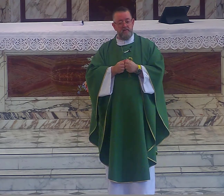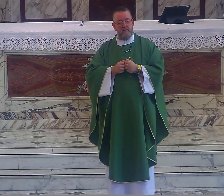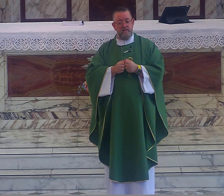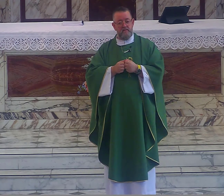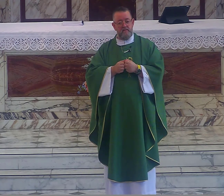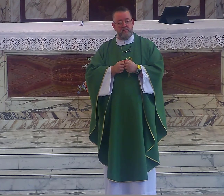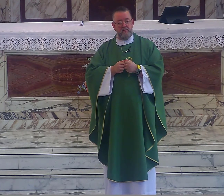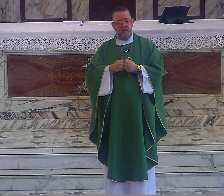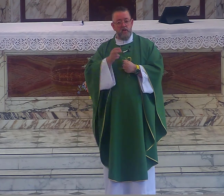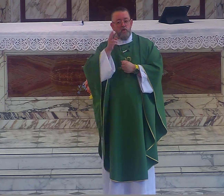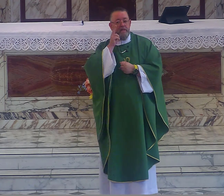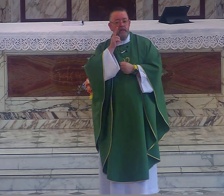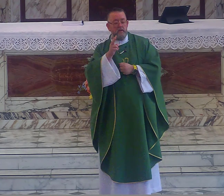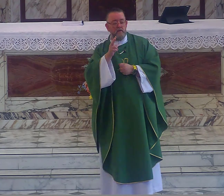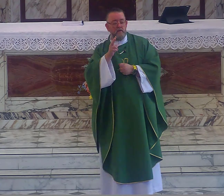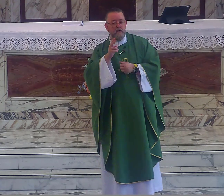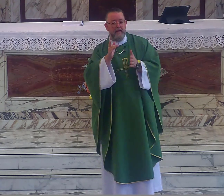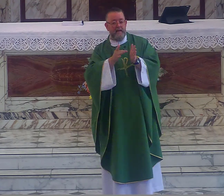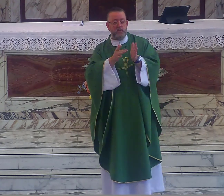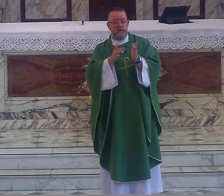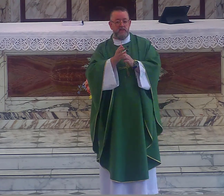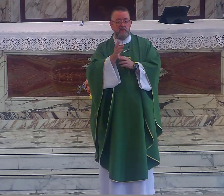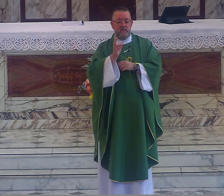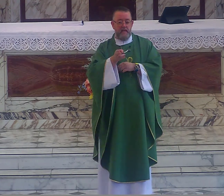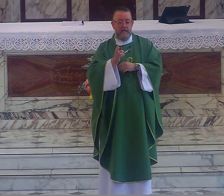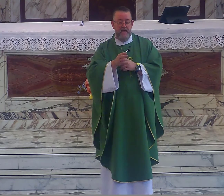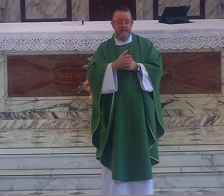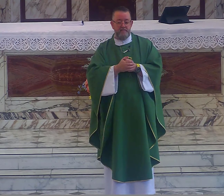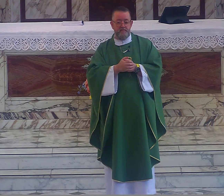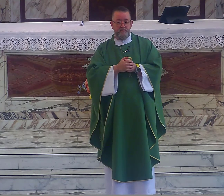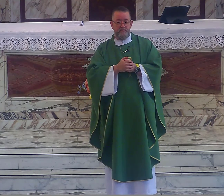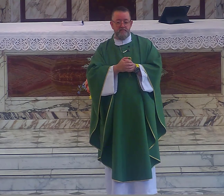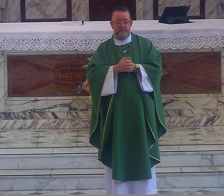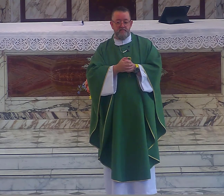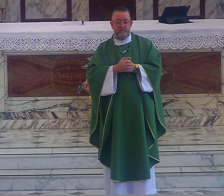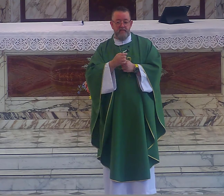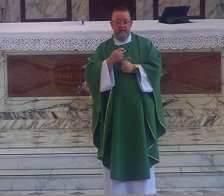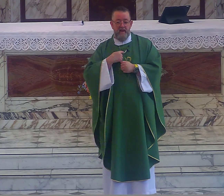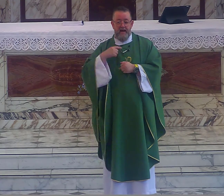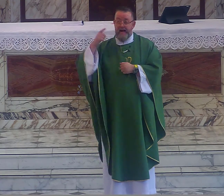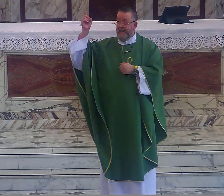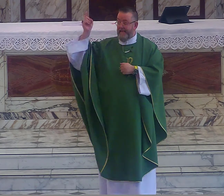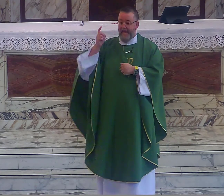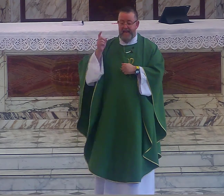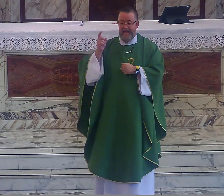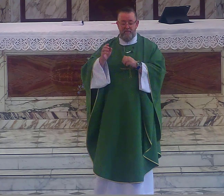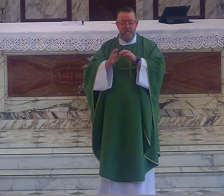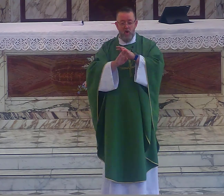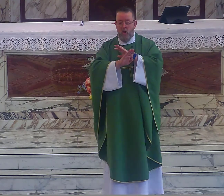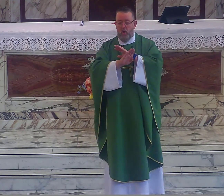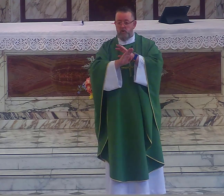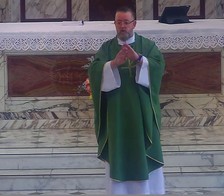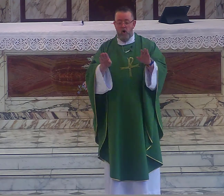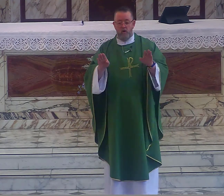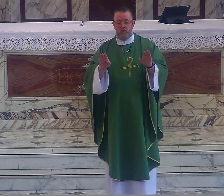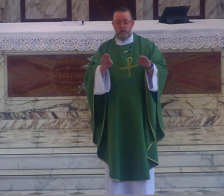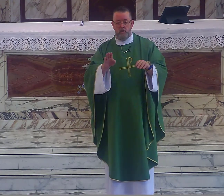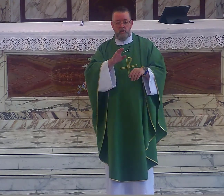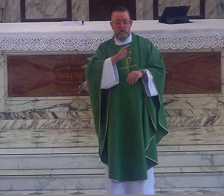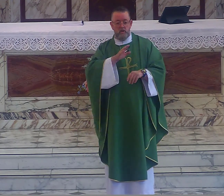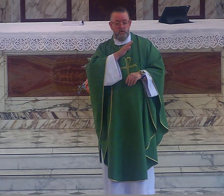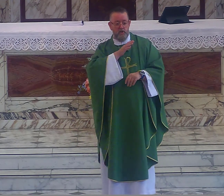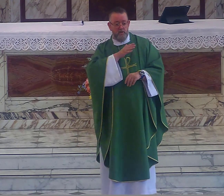receive. We look at Jesus again. I came